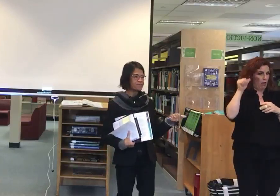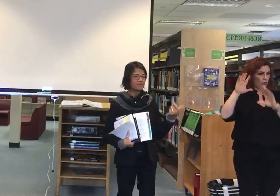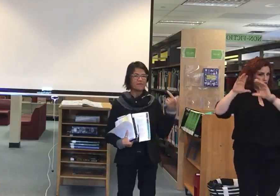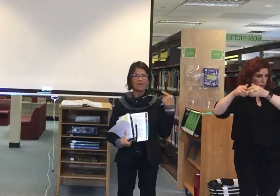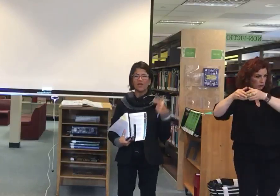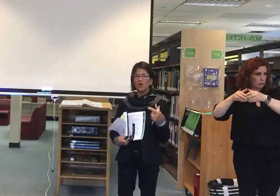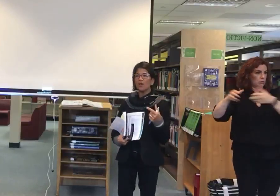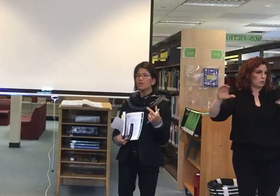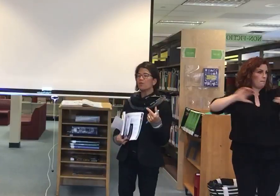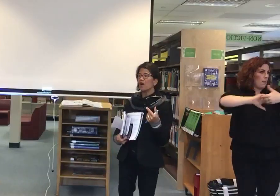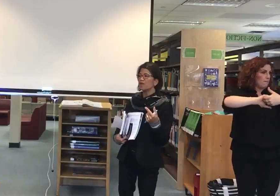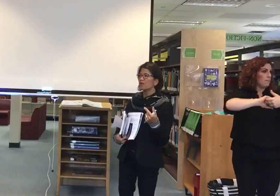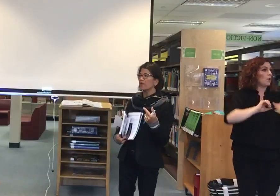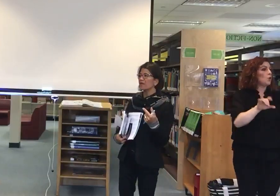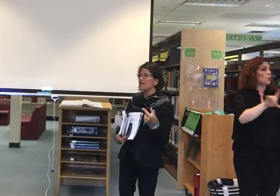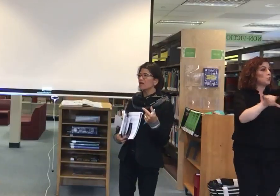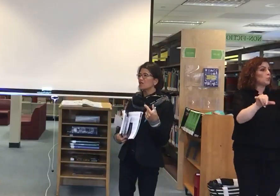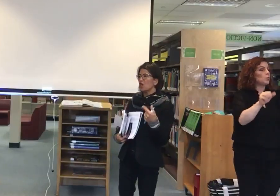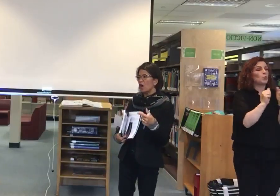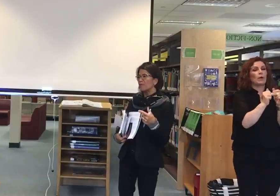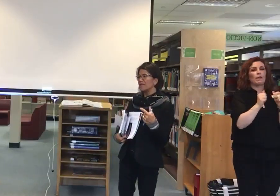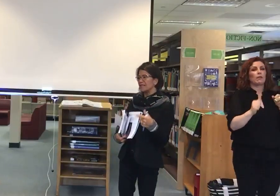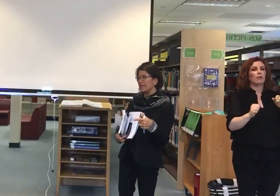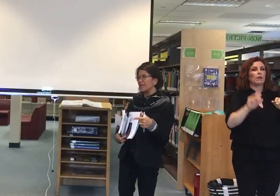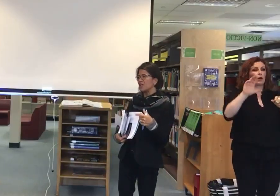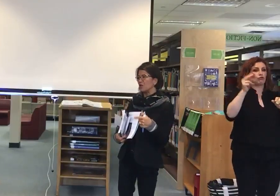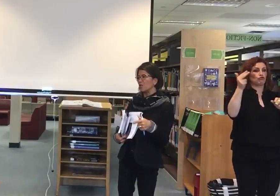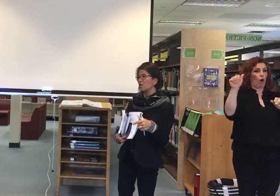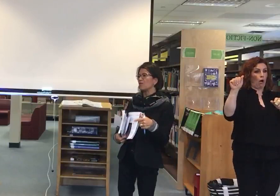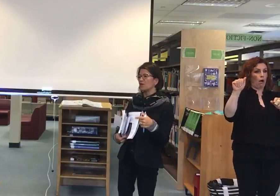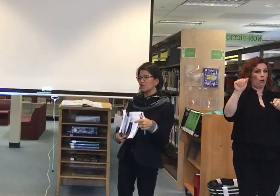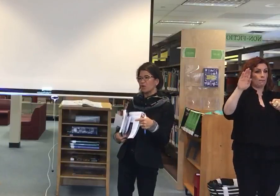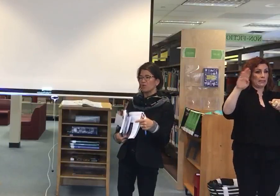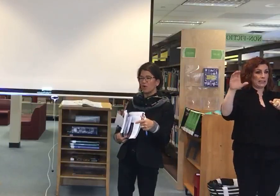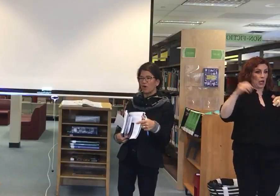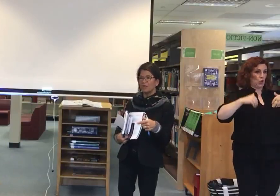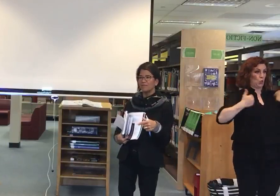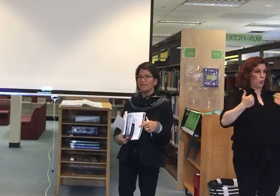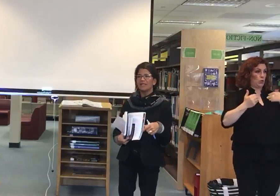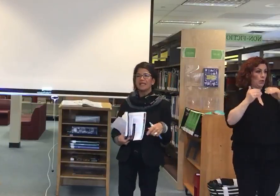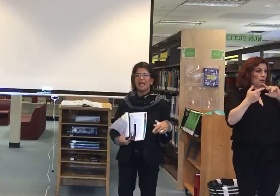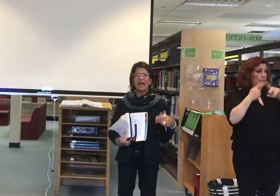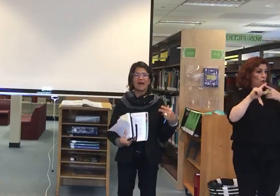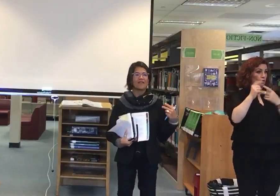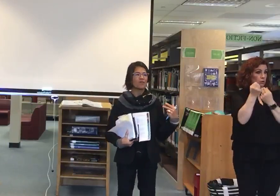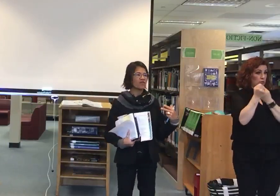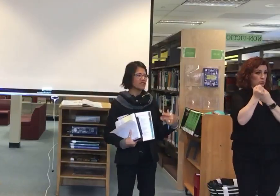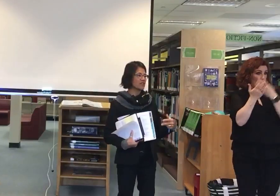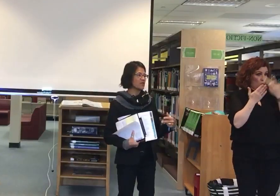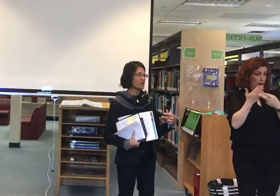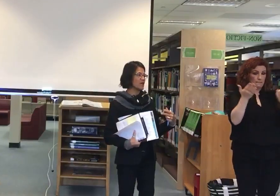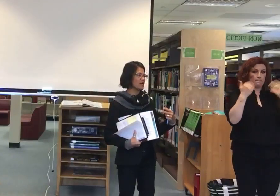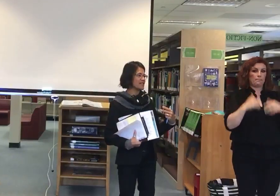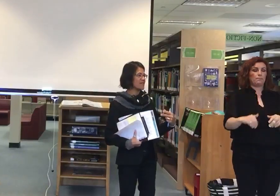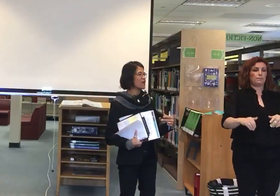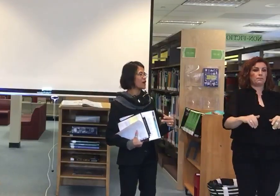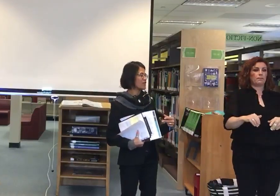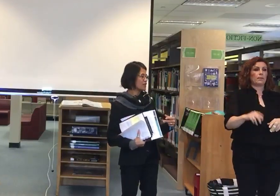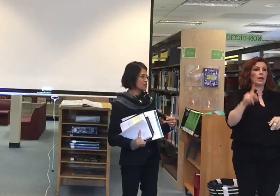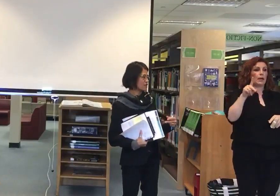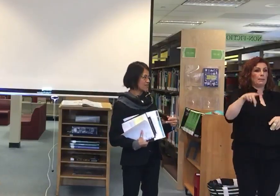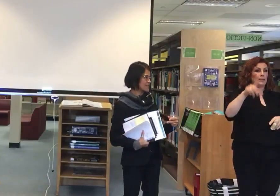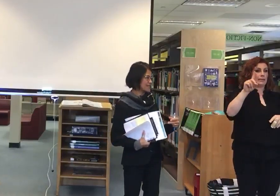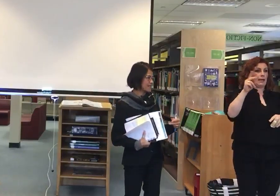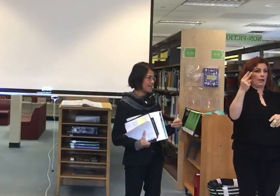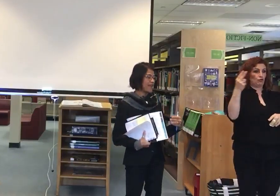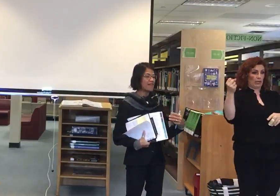Department. We also partnered with CHA BC, the Youth Peer Support Program, and the Provincial Deaf and Hard of